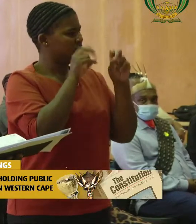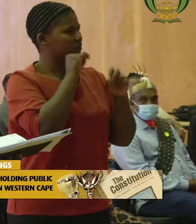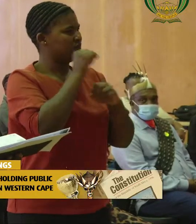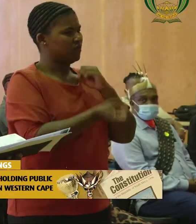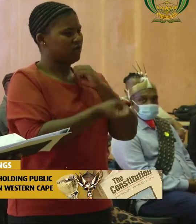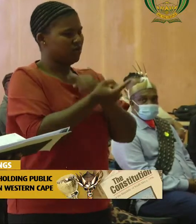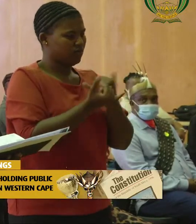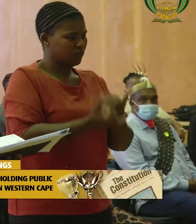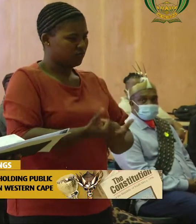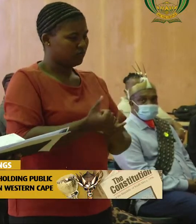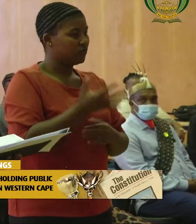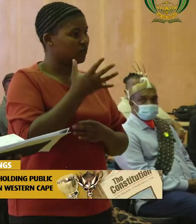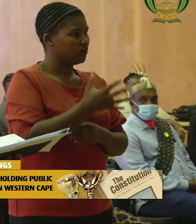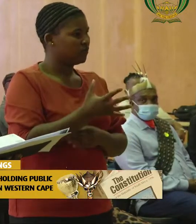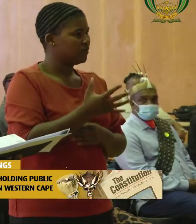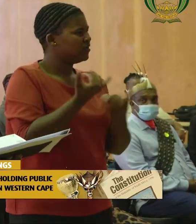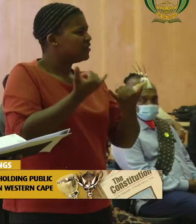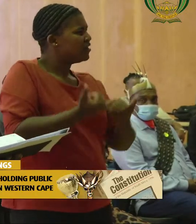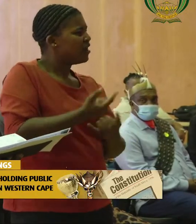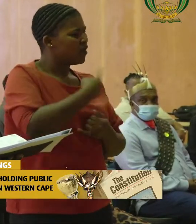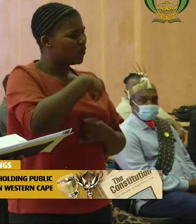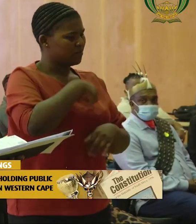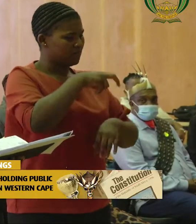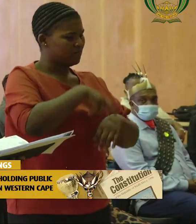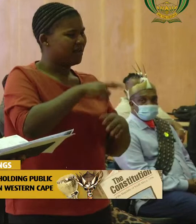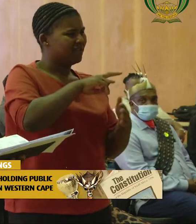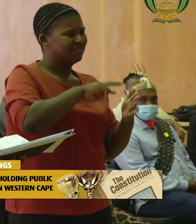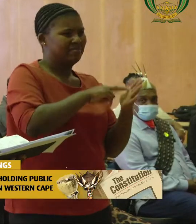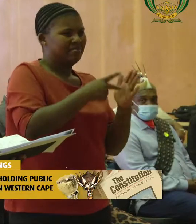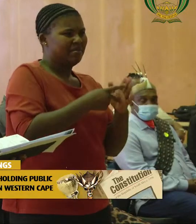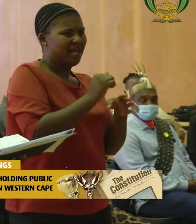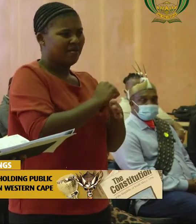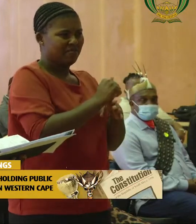Now, to prepare for such